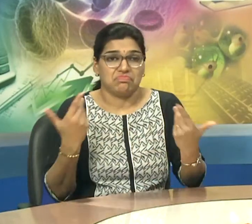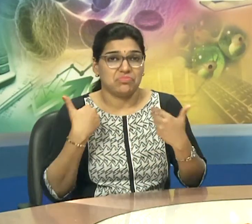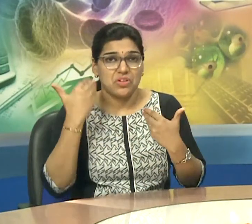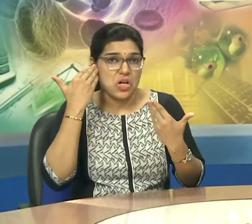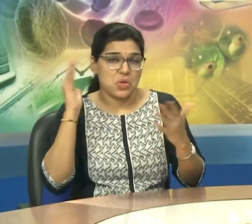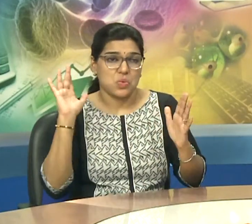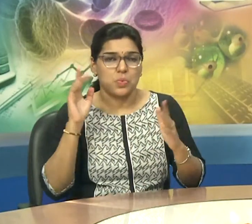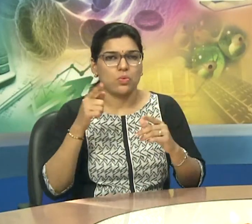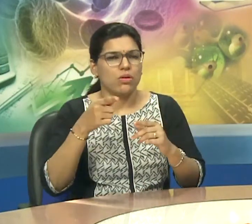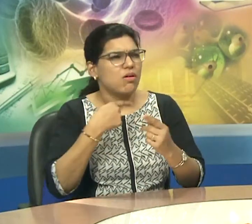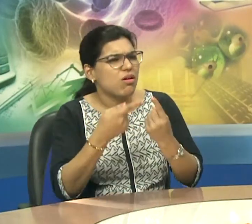Shrug.